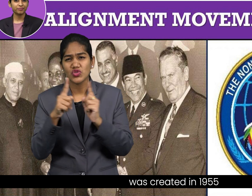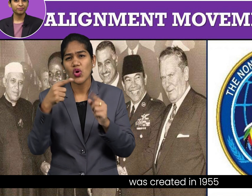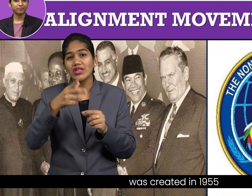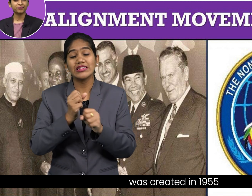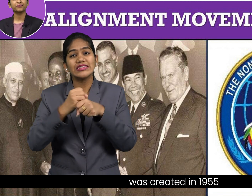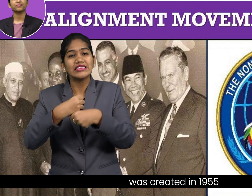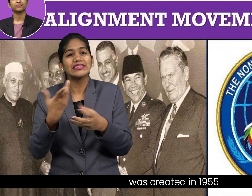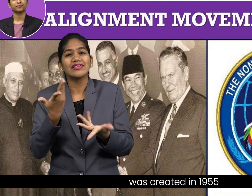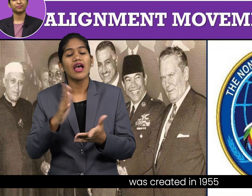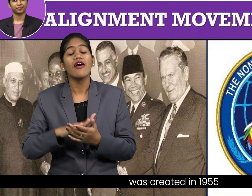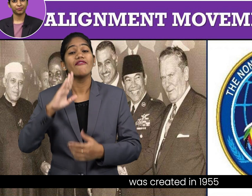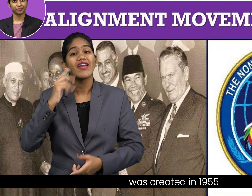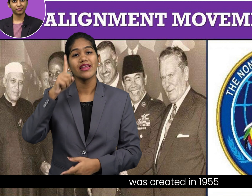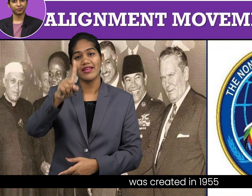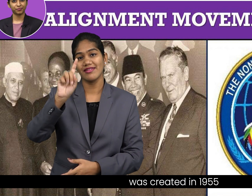1955